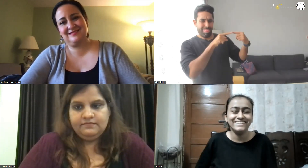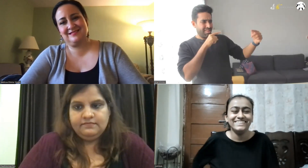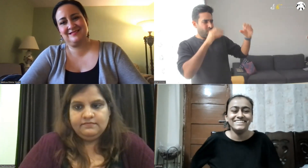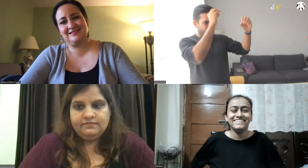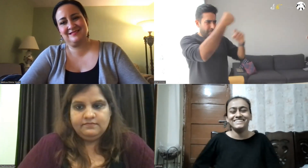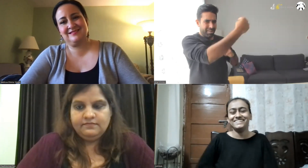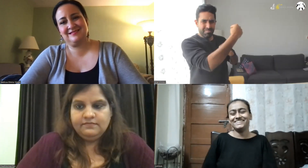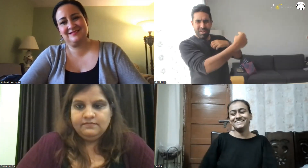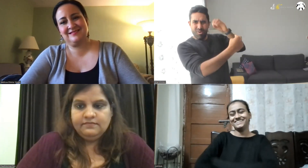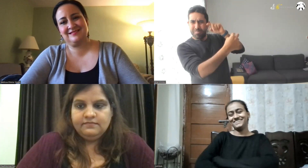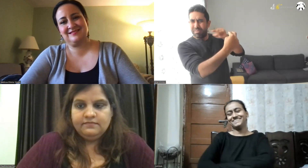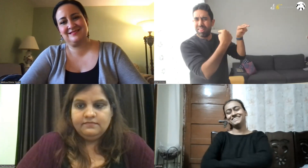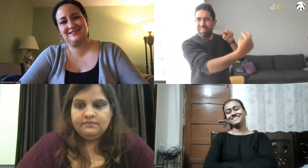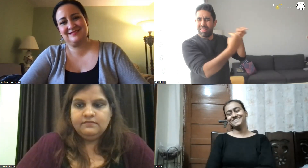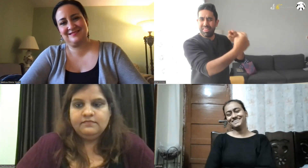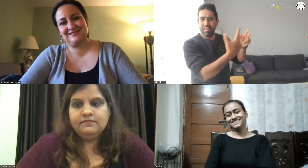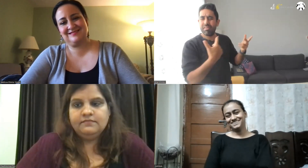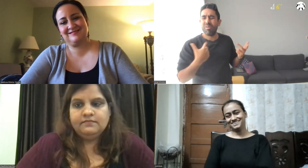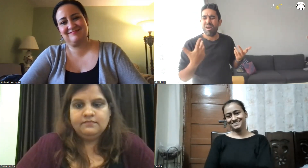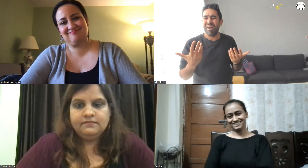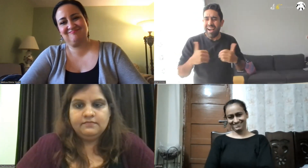any ideas? How can I respond to her?